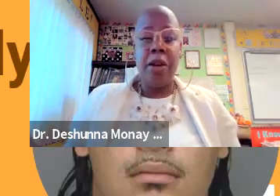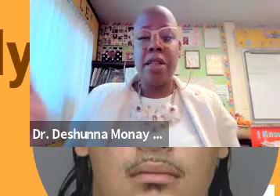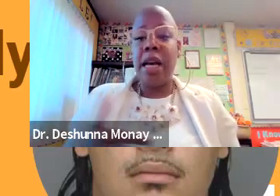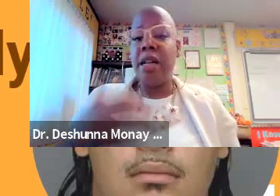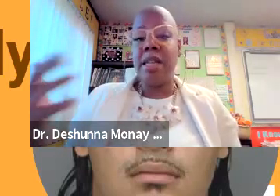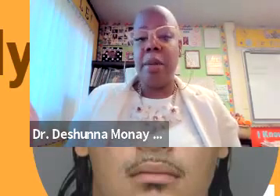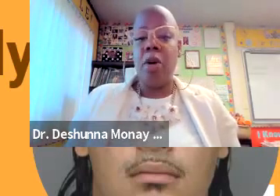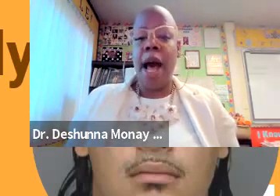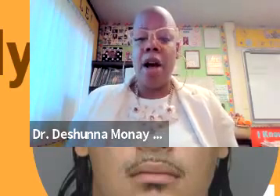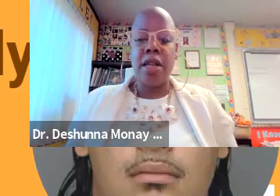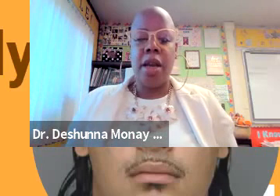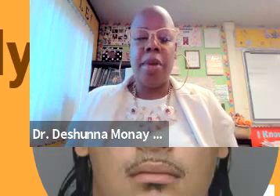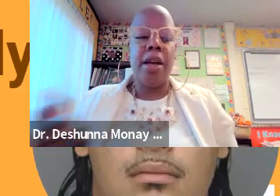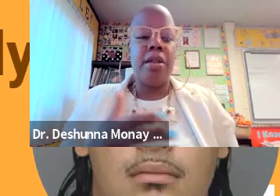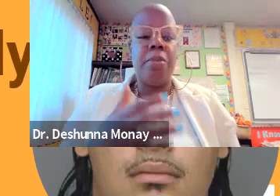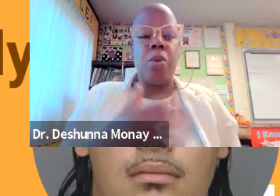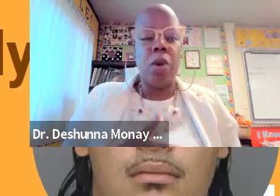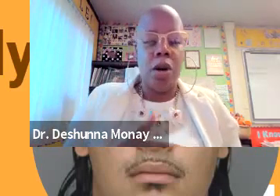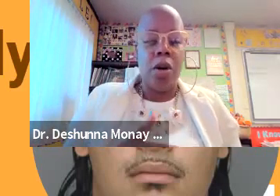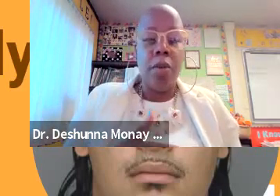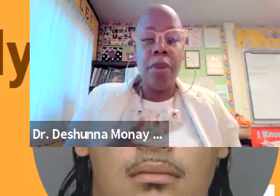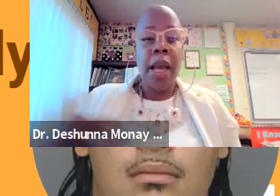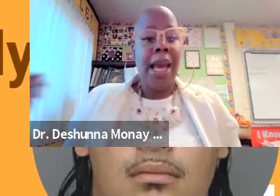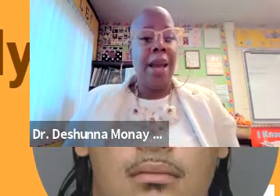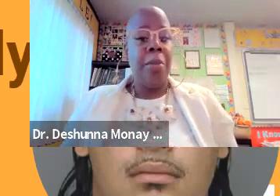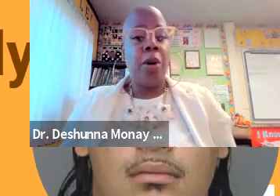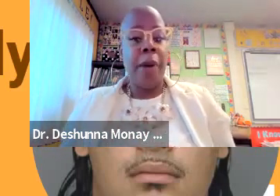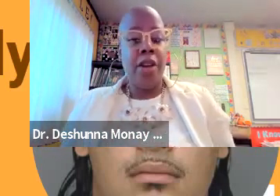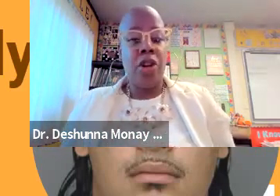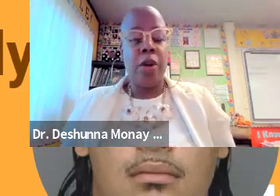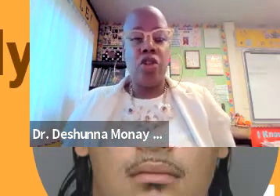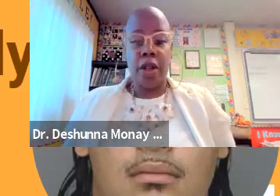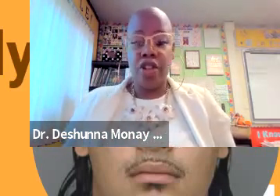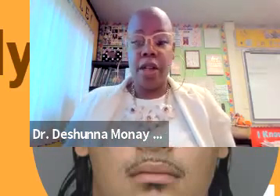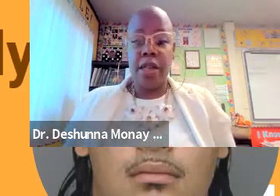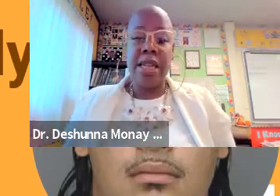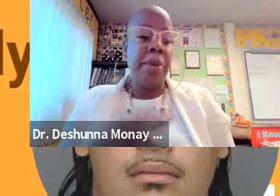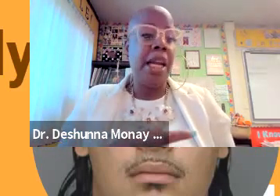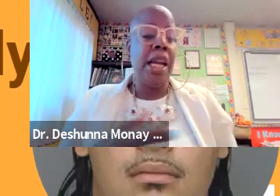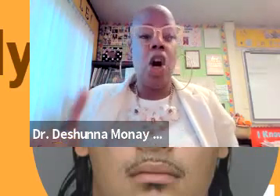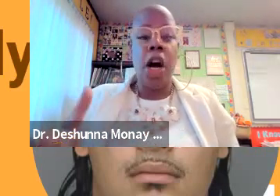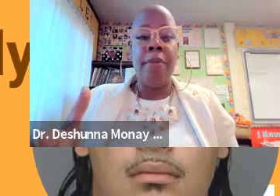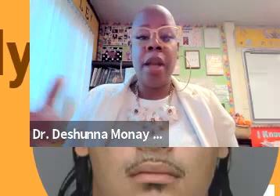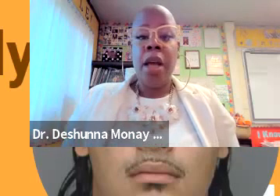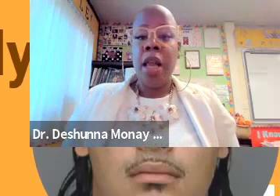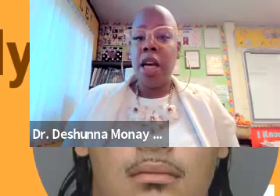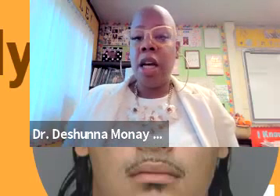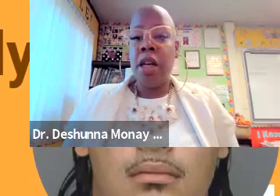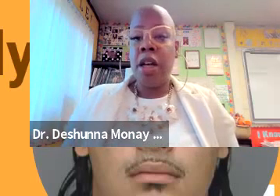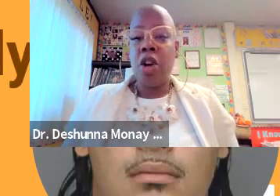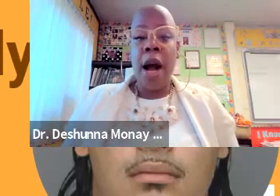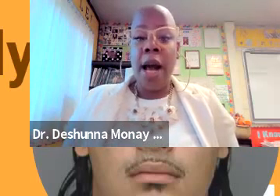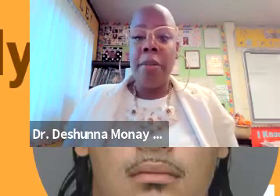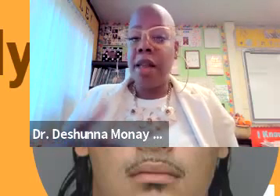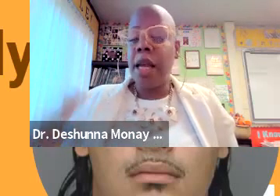might experience unstable housing because parole and probation restrictions, depending on